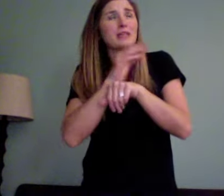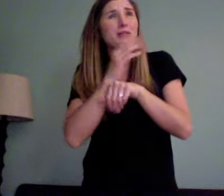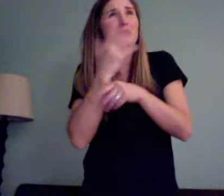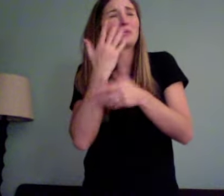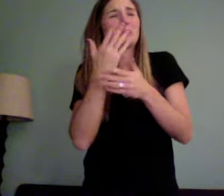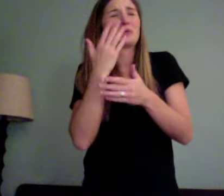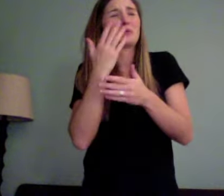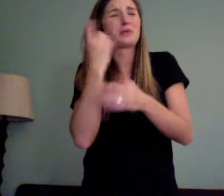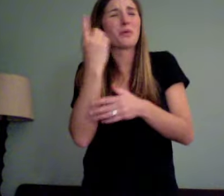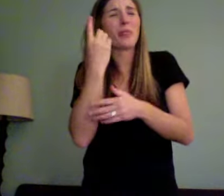maybe just a close.